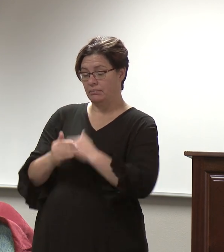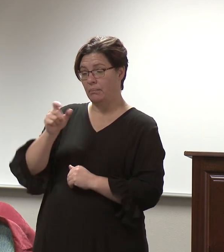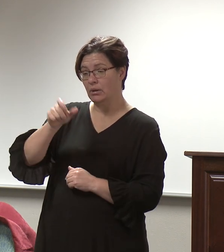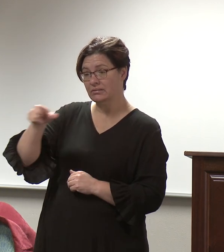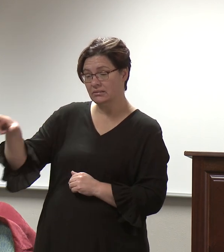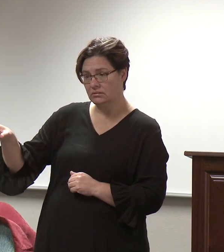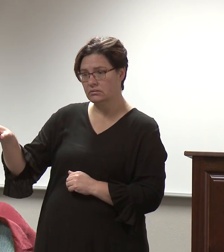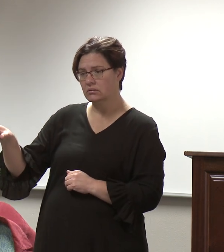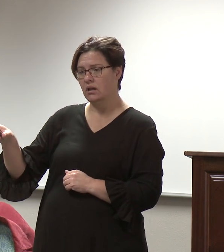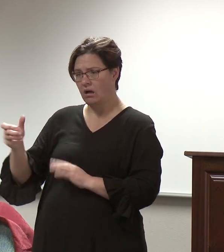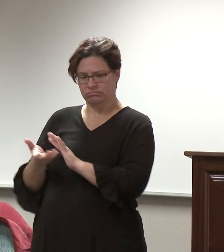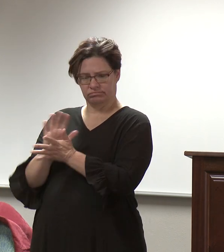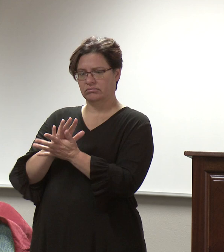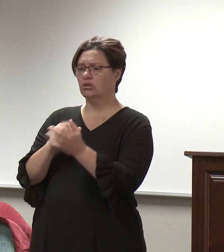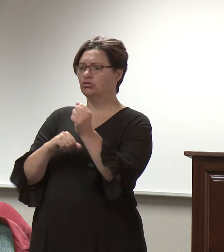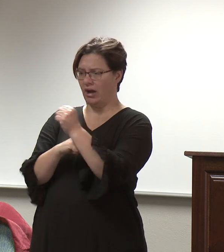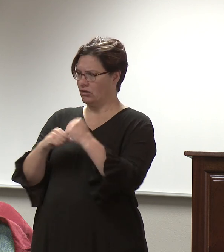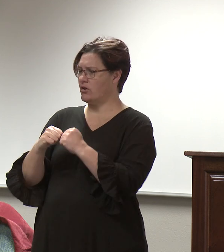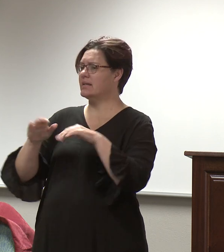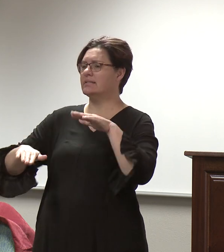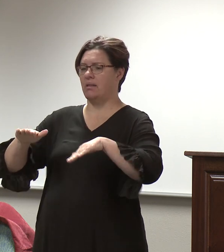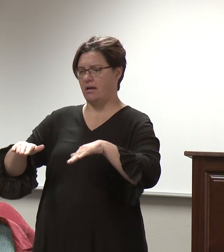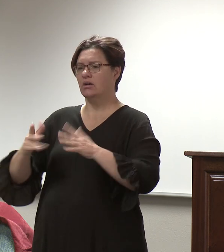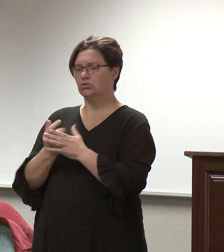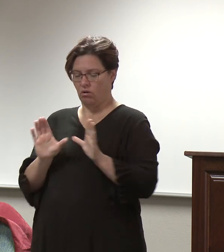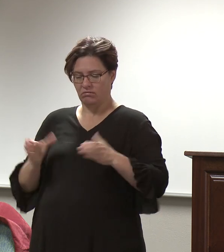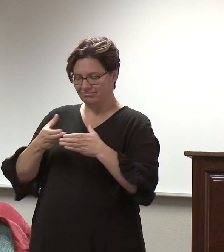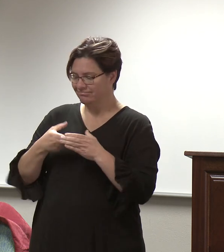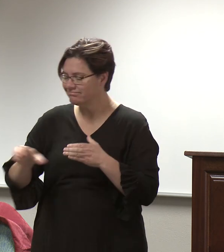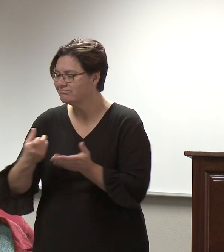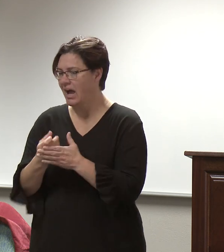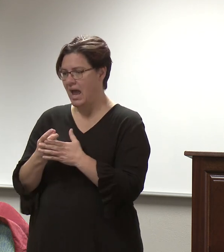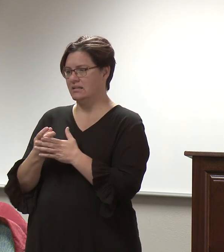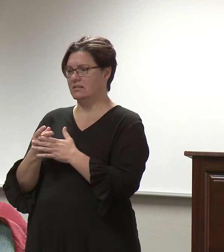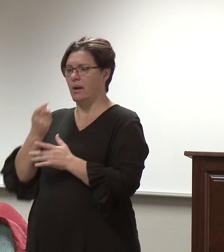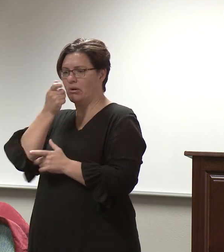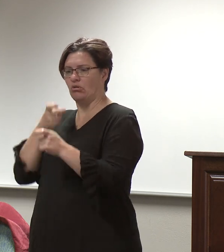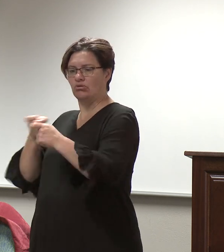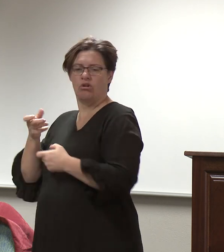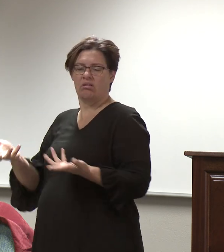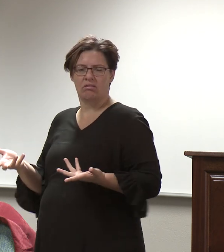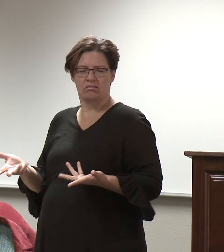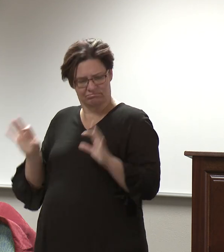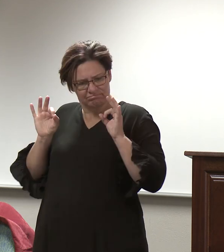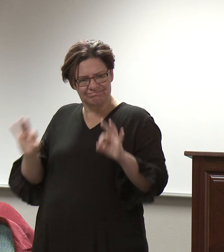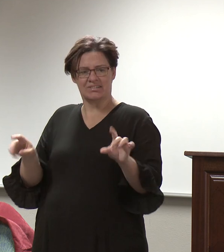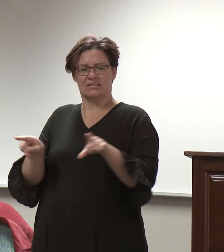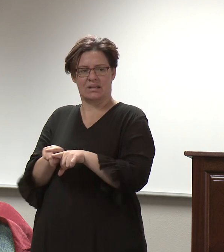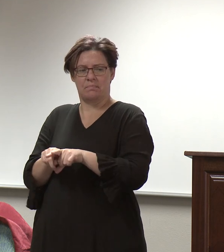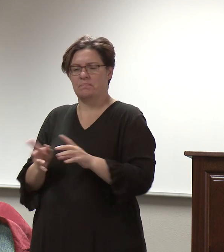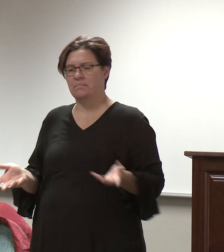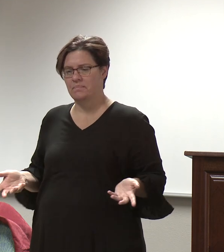is really structurally similar to colonialism and patriarchy. Period. That's absolutely.